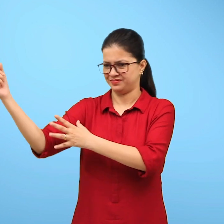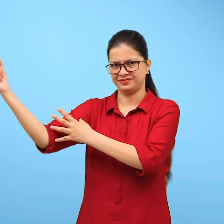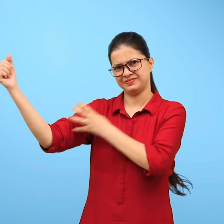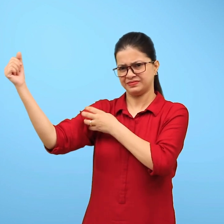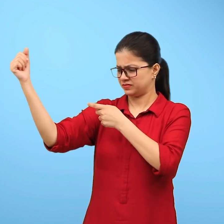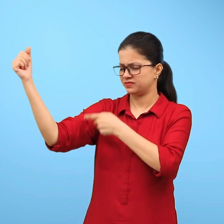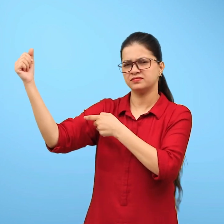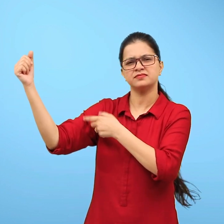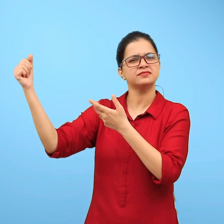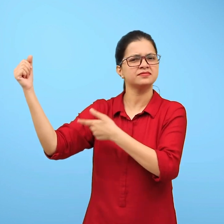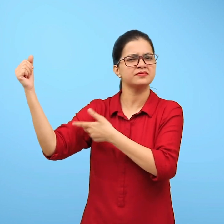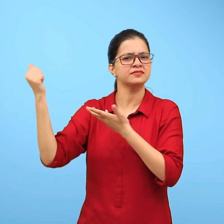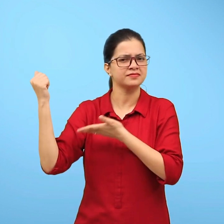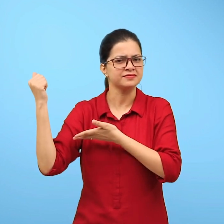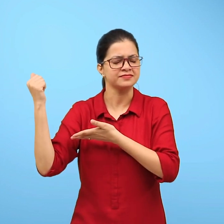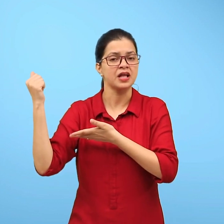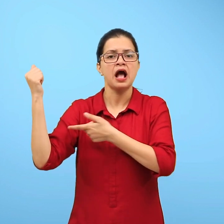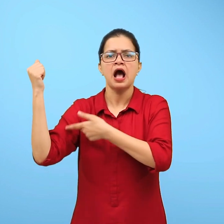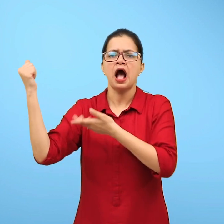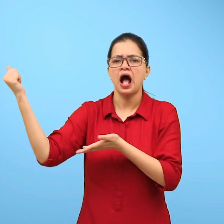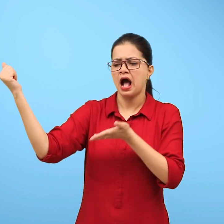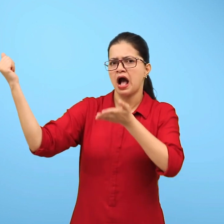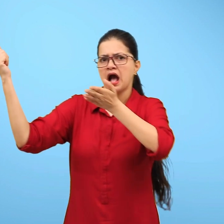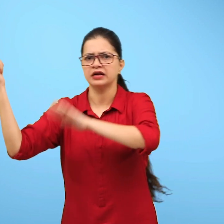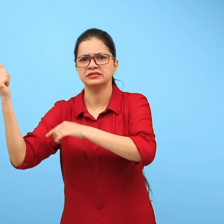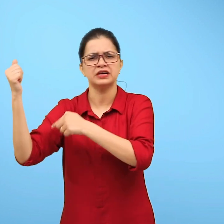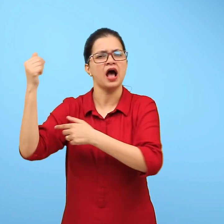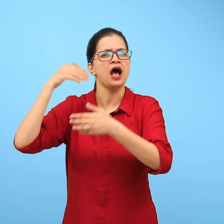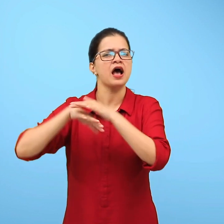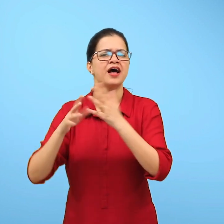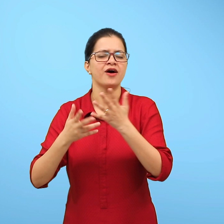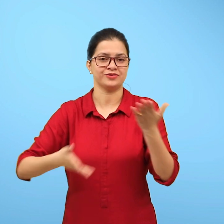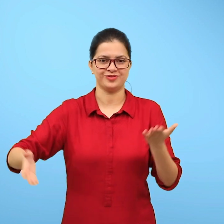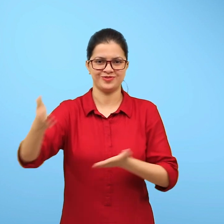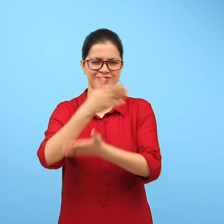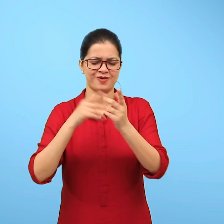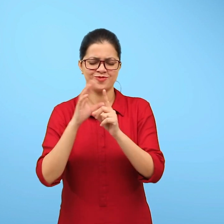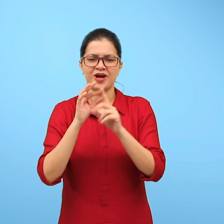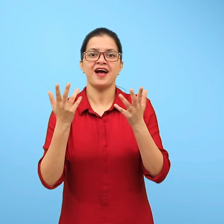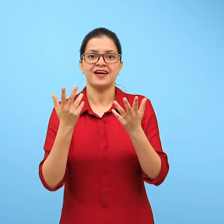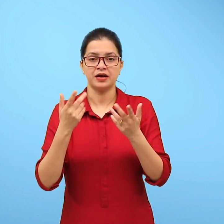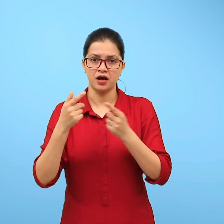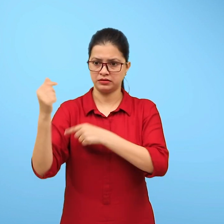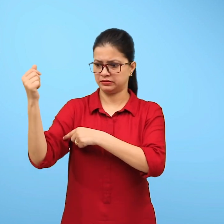It became smaller in length. Now bring your arm back to its normal position.